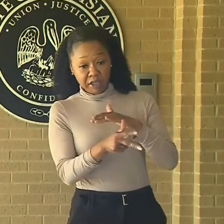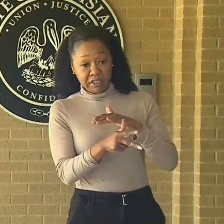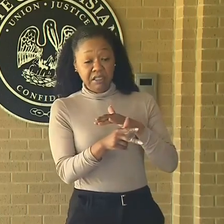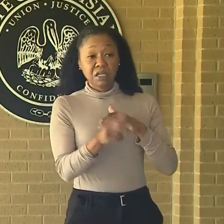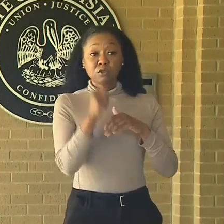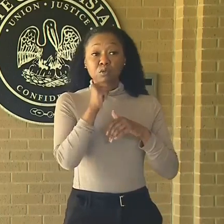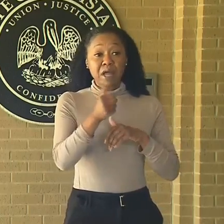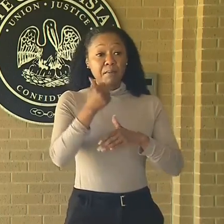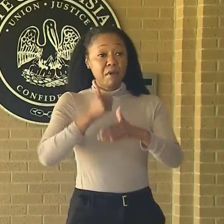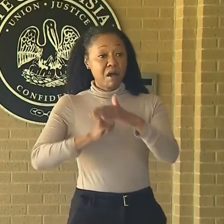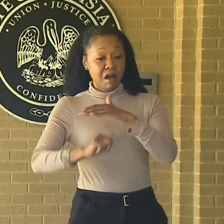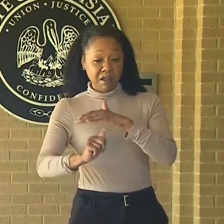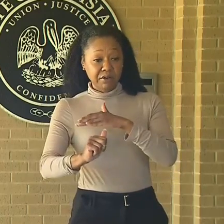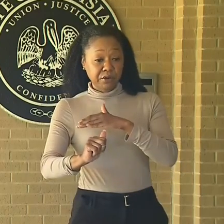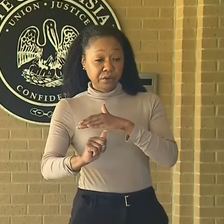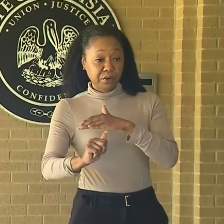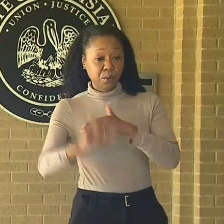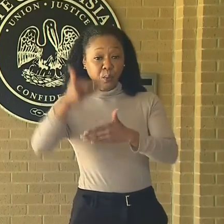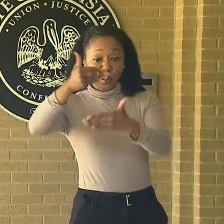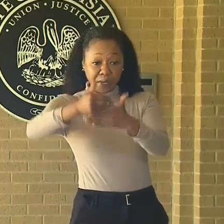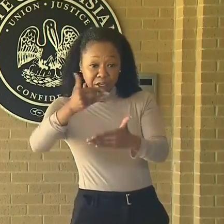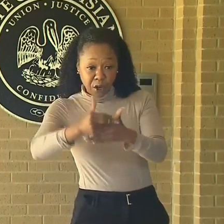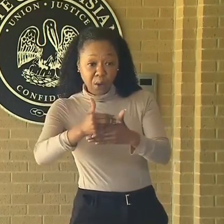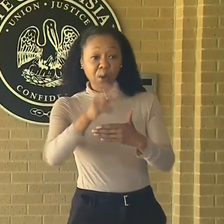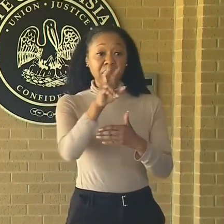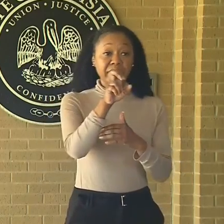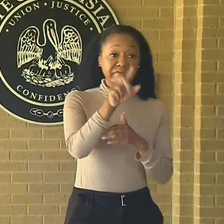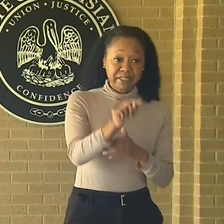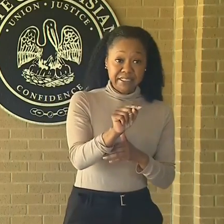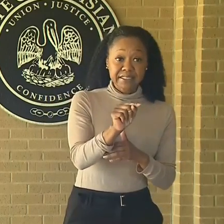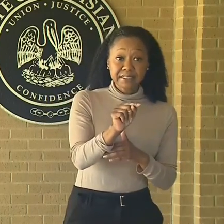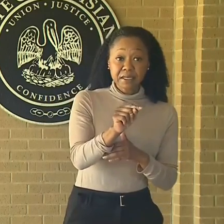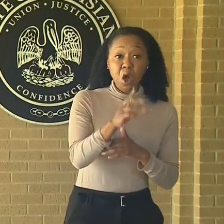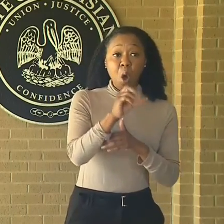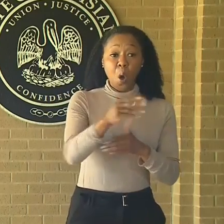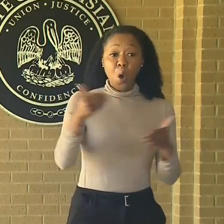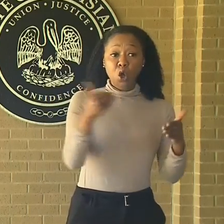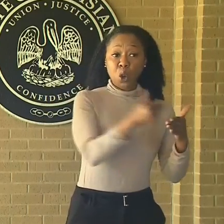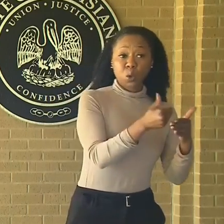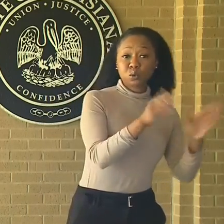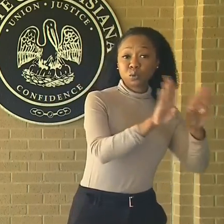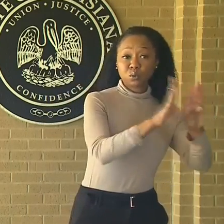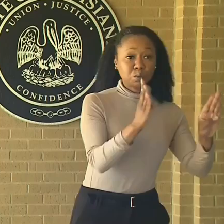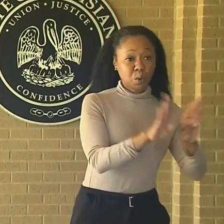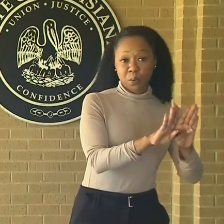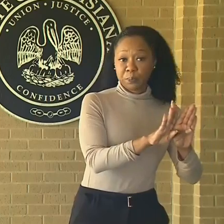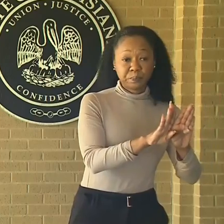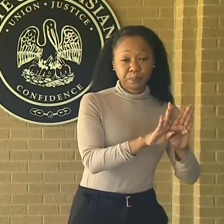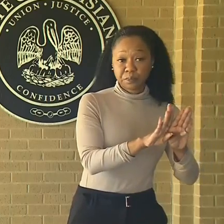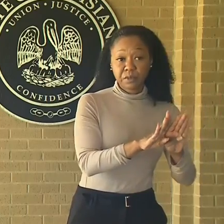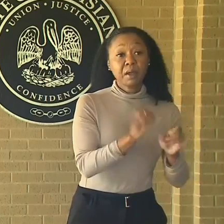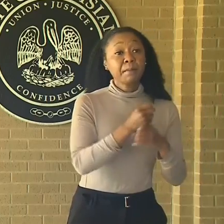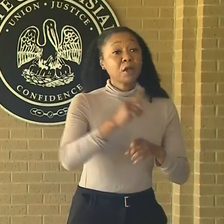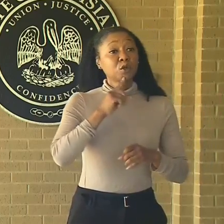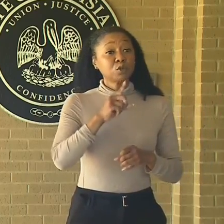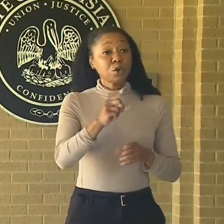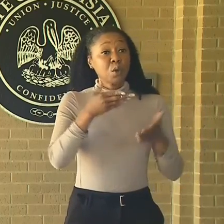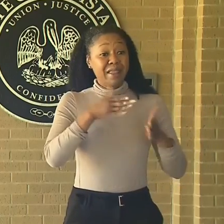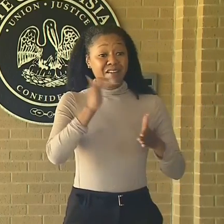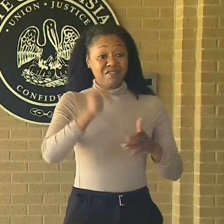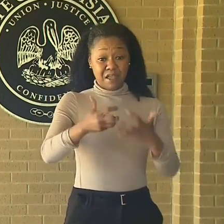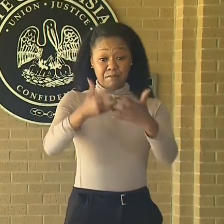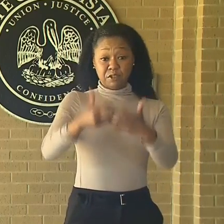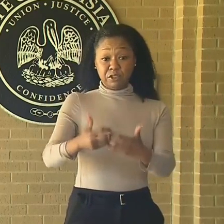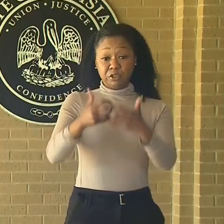Don't put it underneath a window, a vent, or close to a door. And also make sure that you allow that